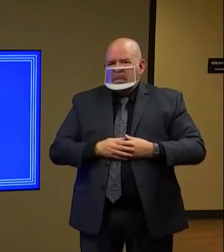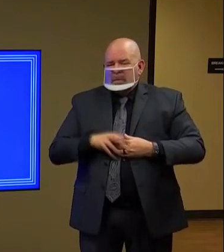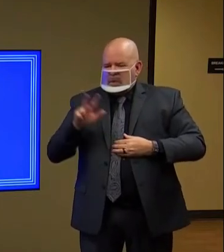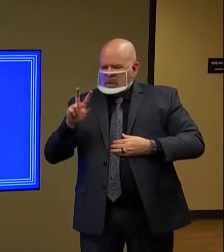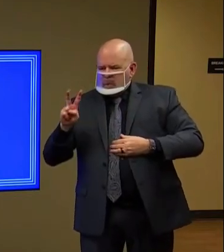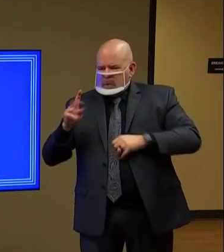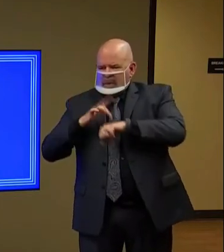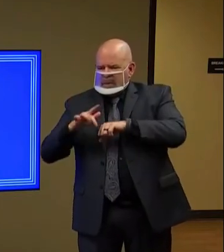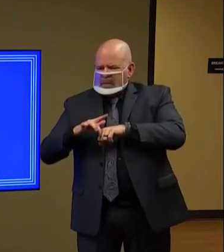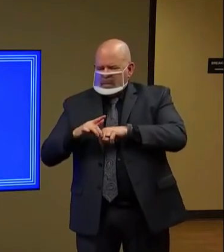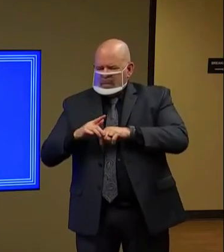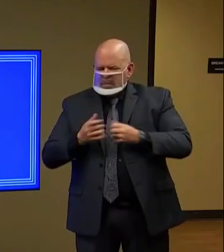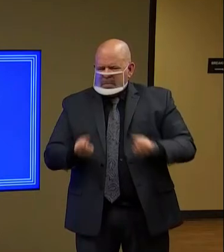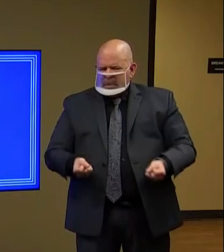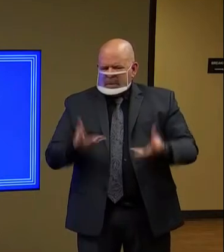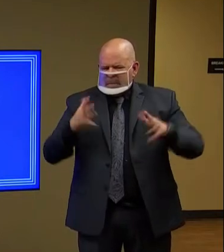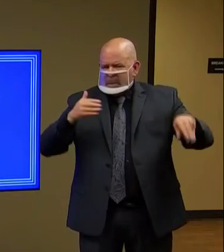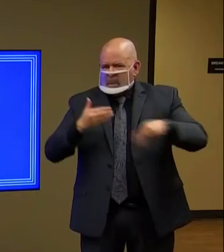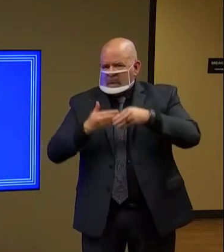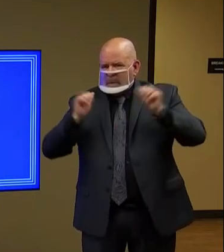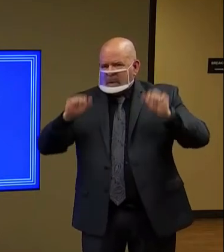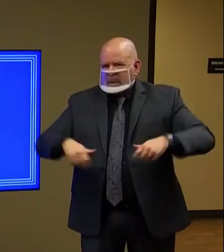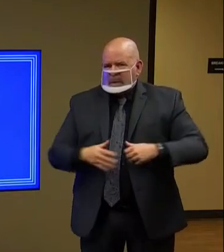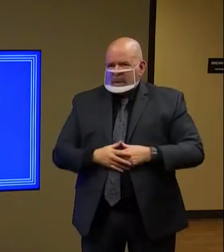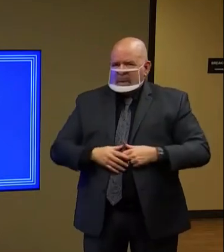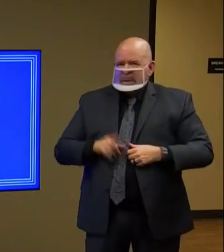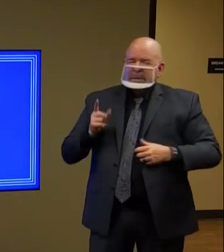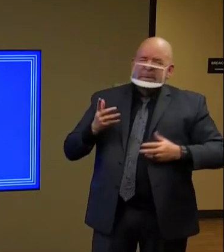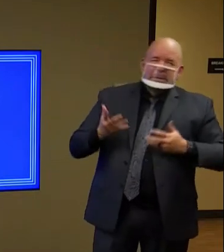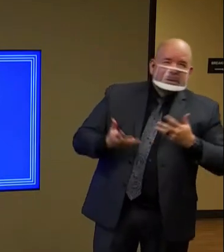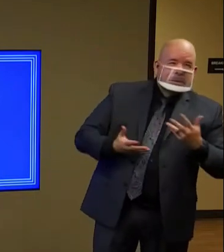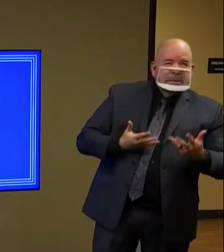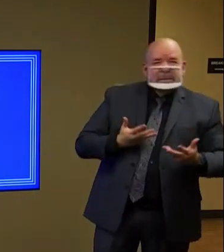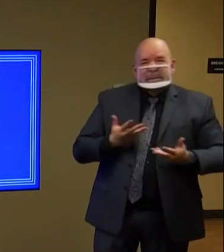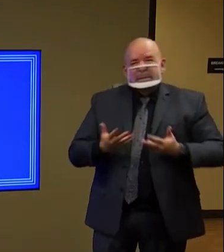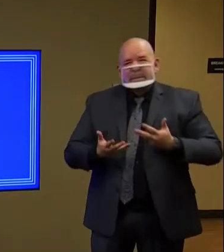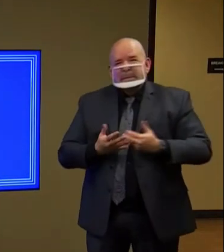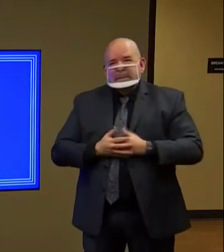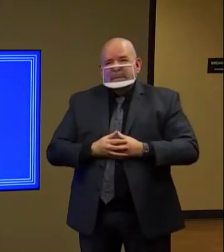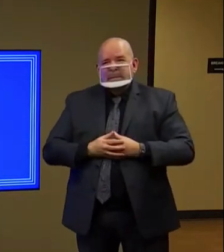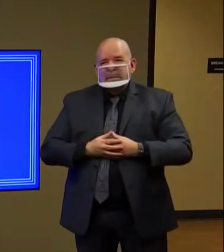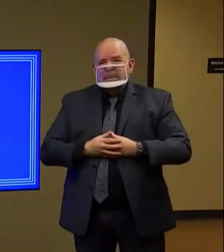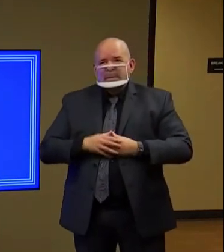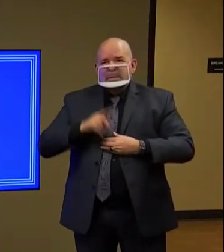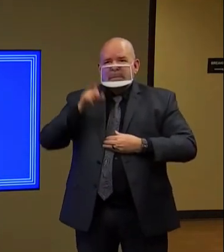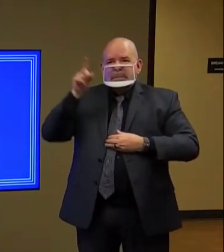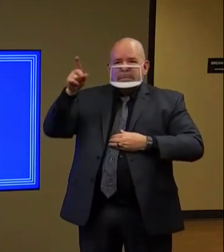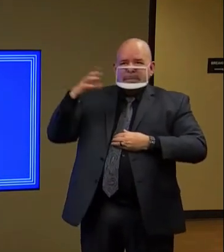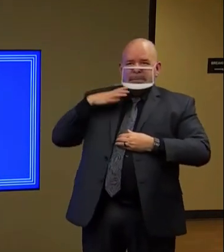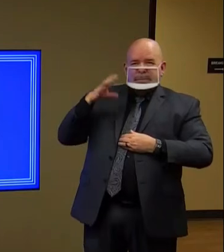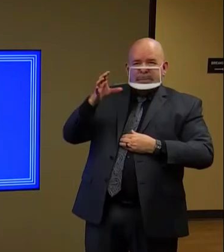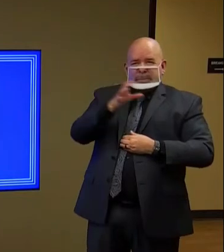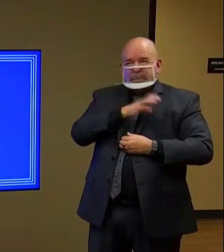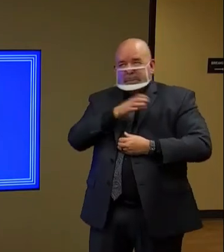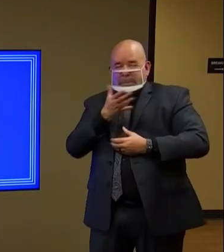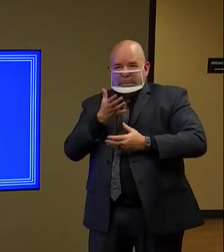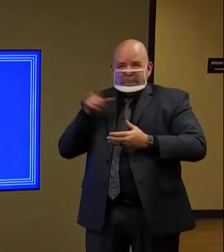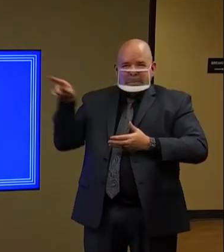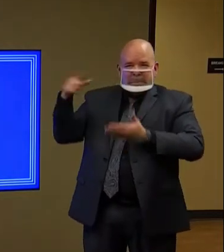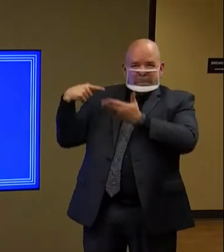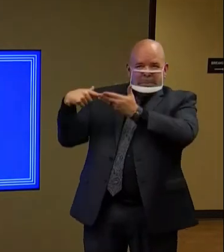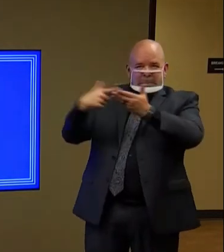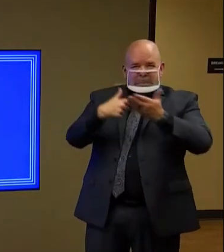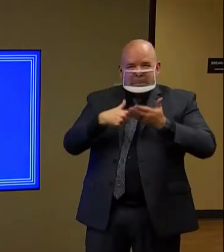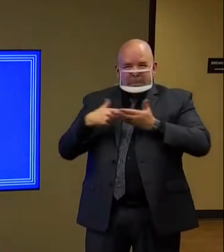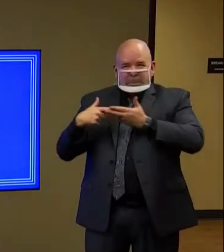many can we add at a hospital? The hospital council probably has that, and we can get back with you on that. But I know, for instance, at